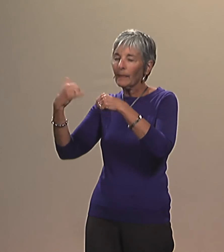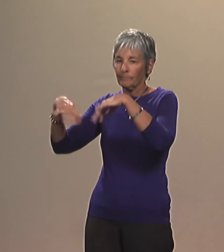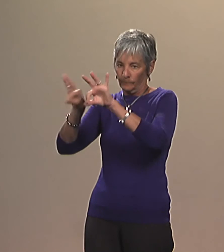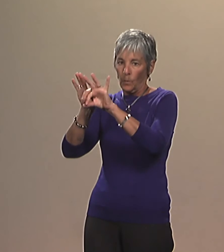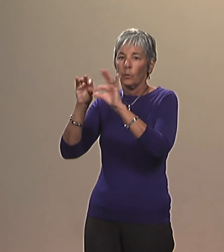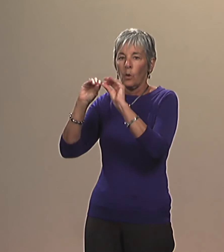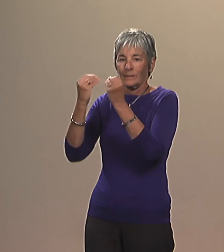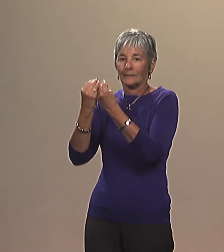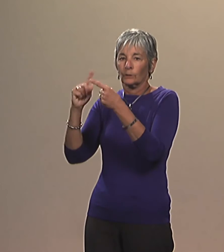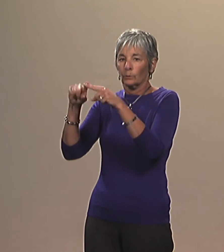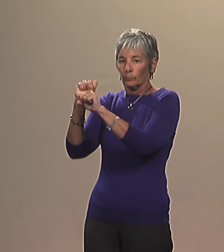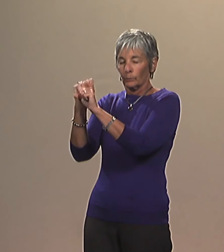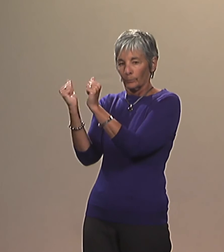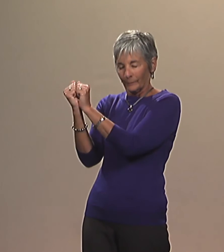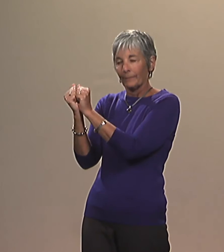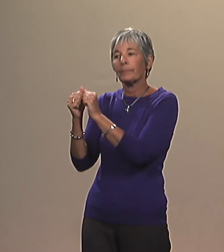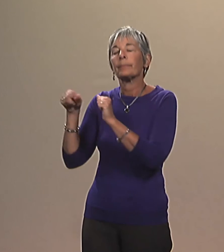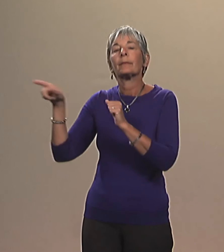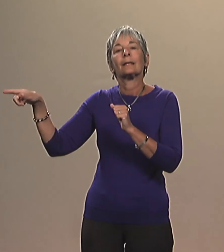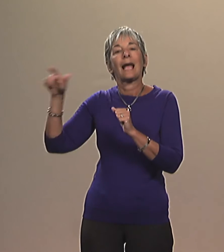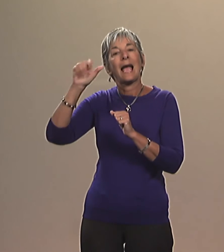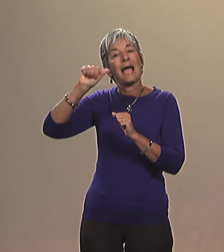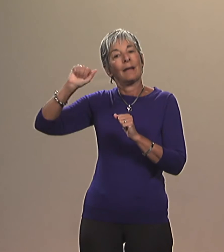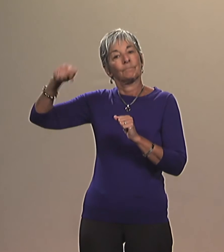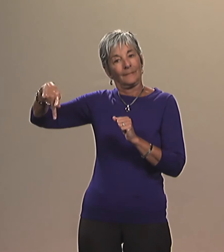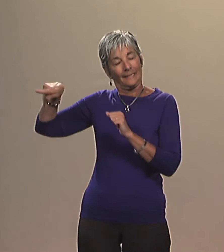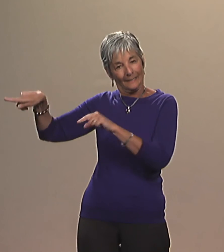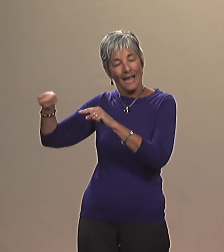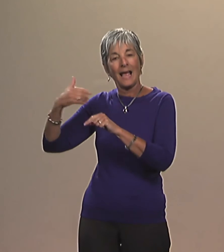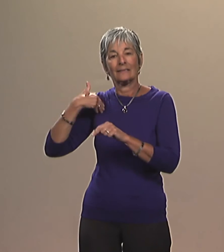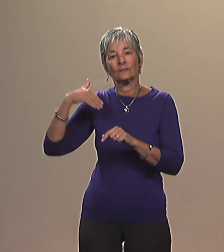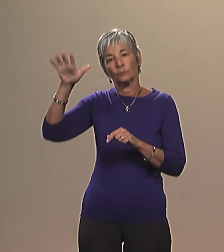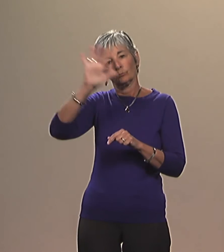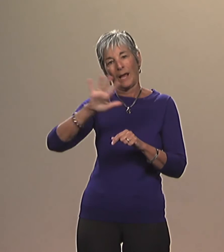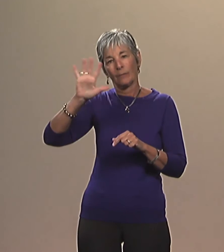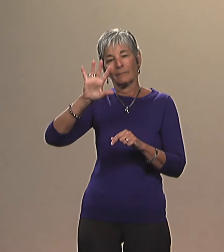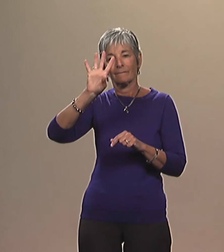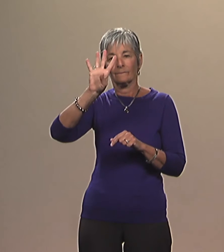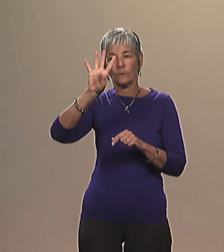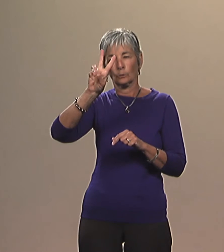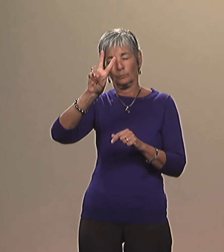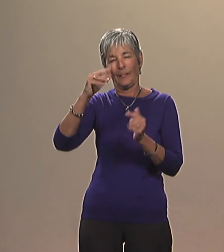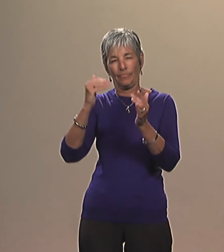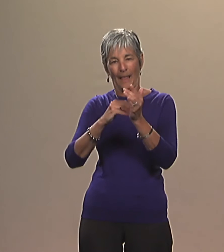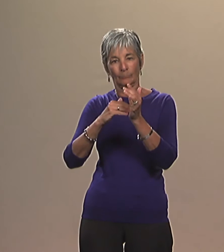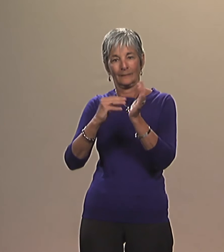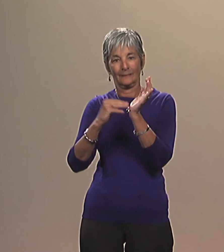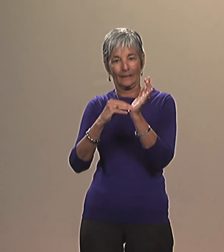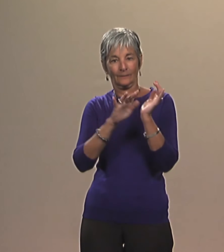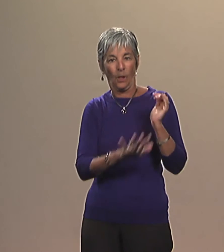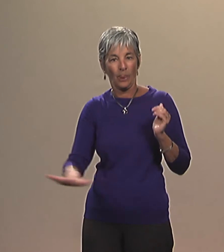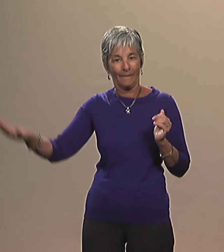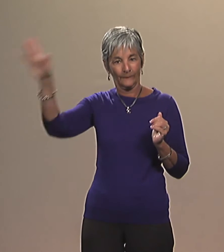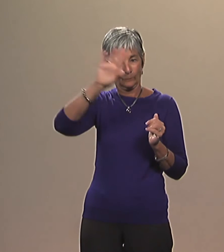That is another important organization to work with because the AAP has about 42,000 doctors all across the U.S.